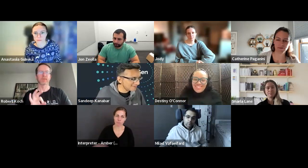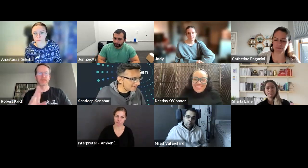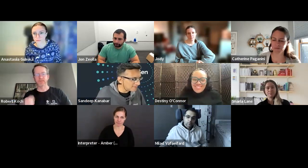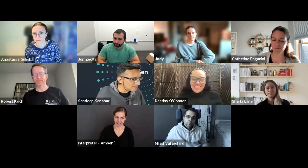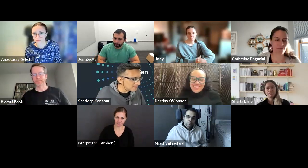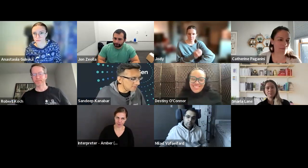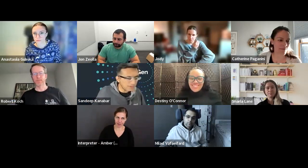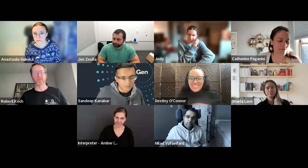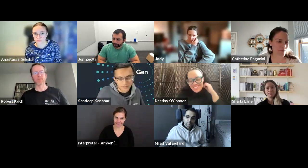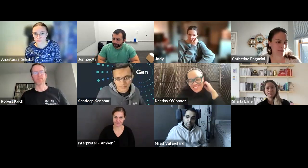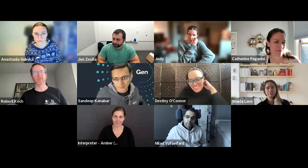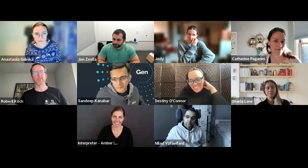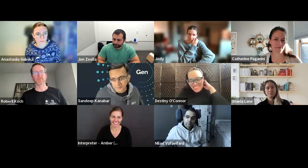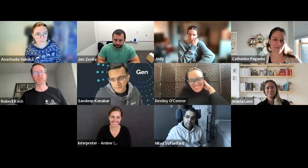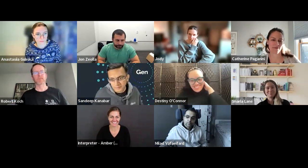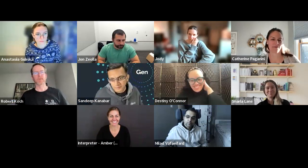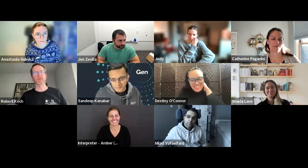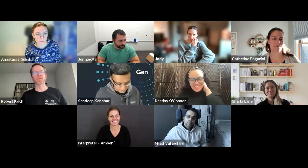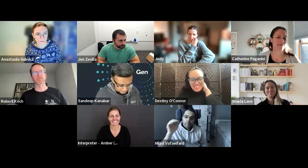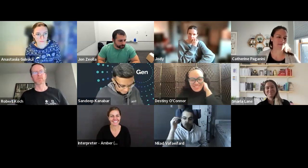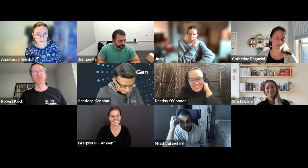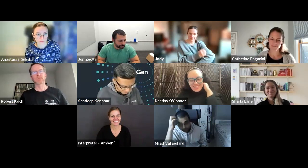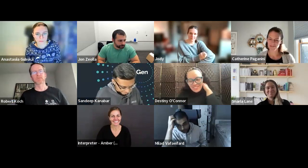It would be fun if we were all in the same hotel, yes.